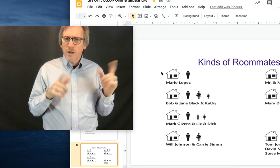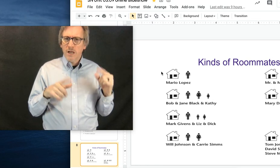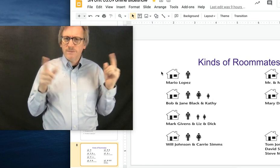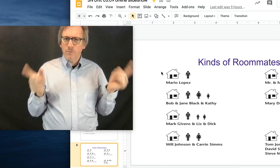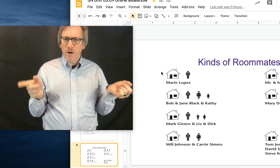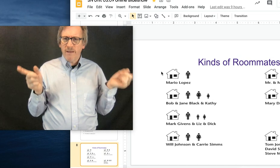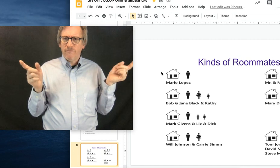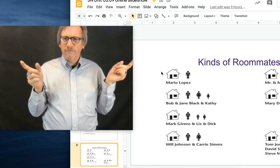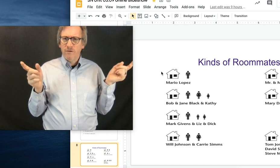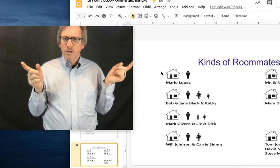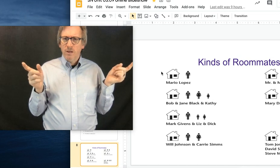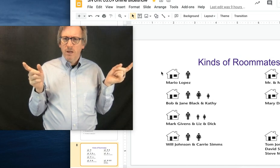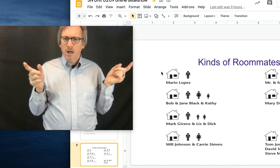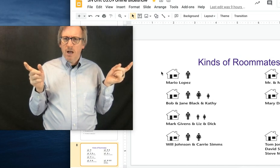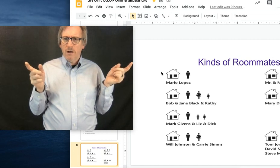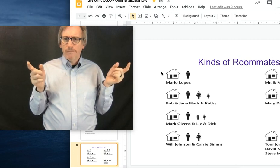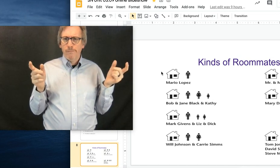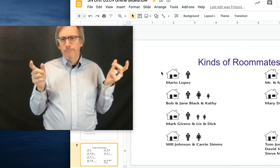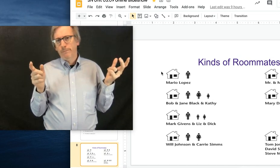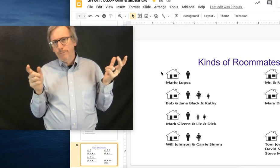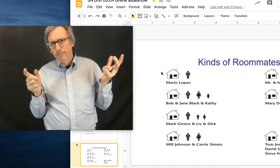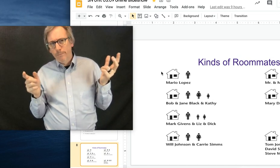Married, husband and wife.